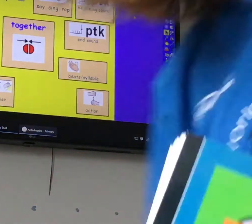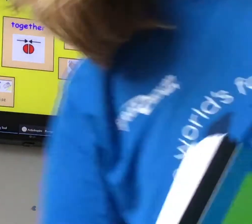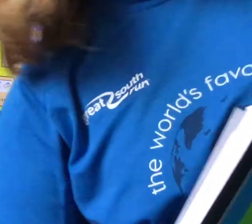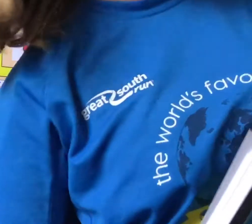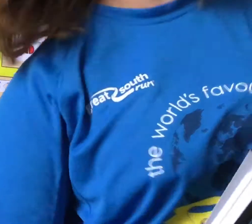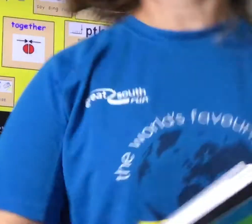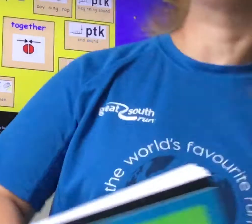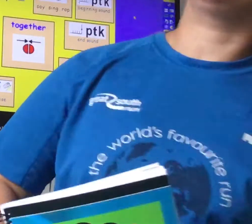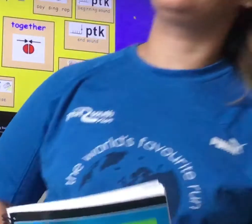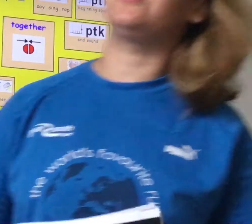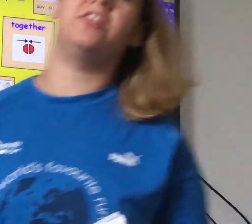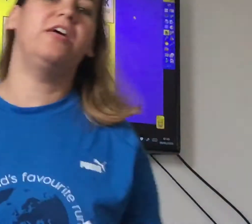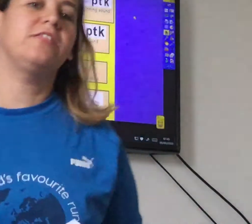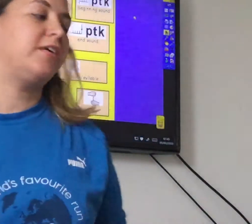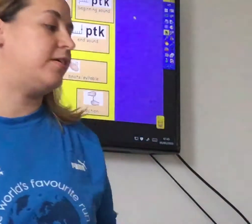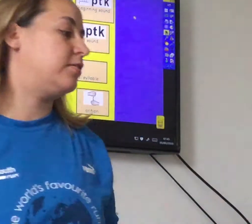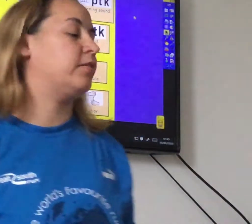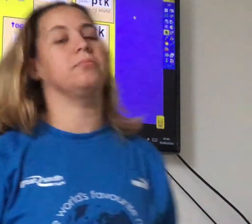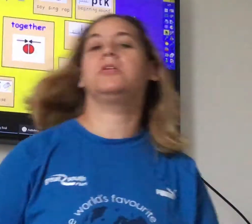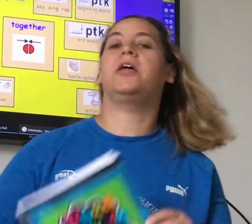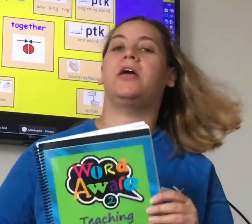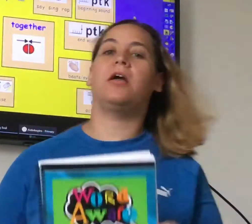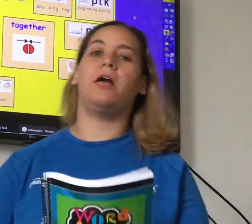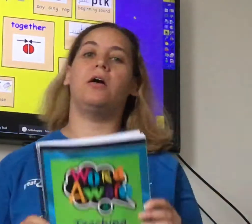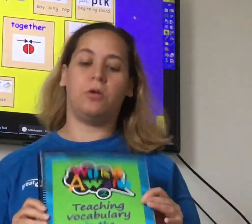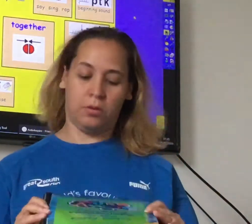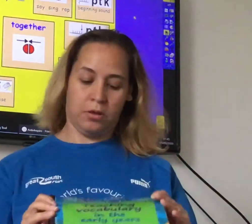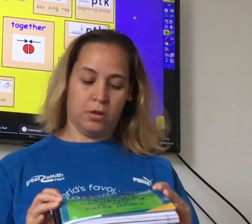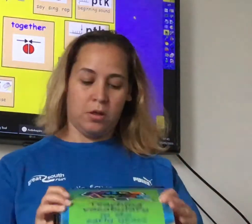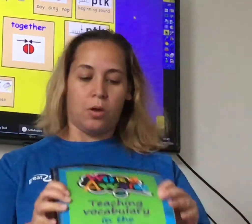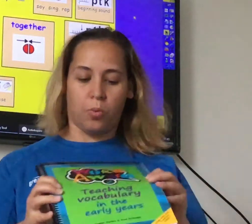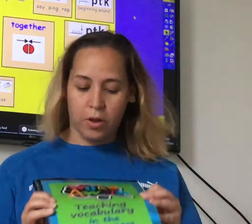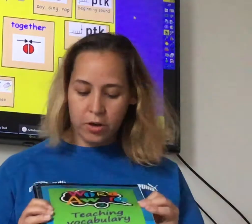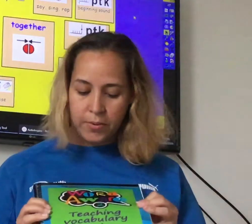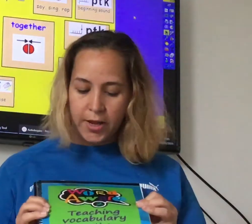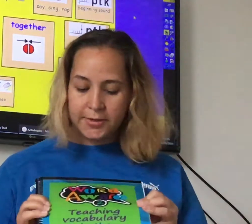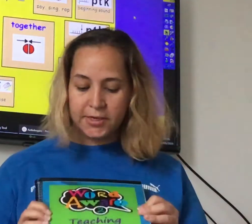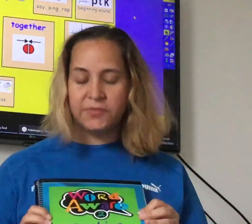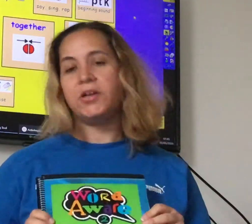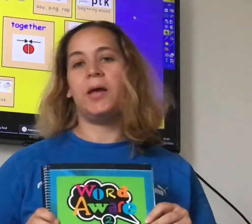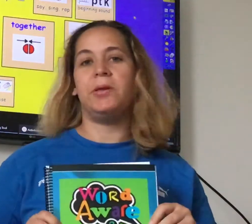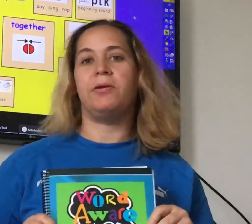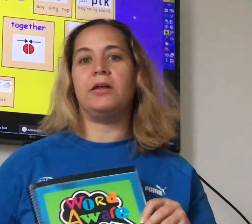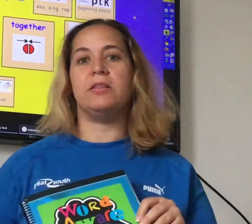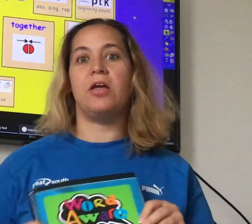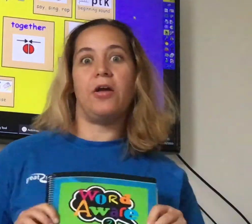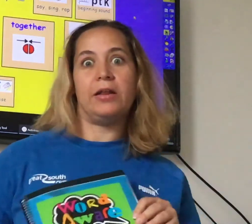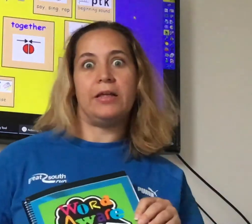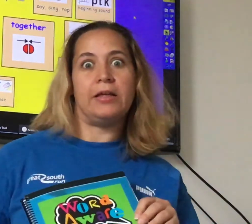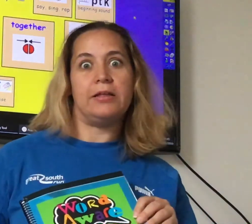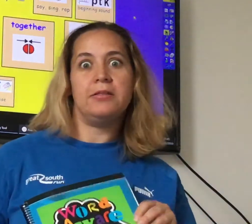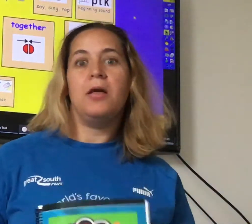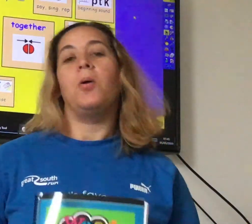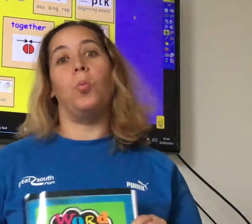Hi guys, it's Thursday. So today our word aware teaching vocabulary in the early years